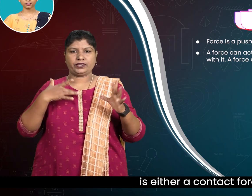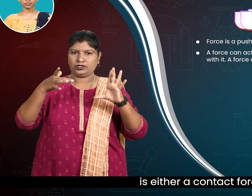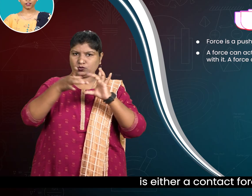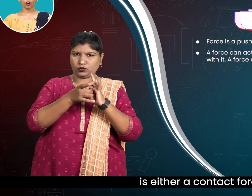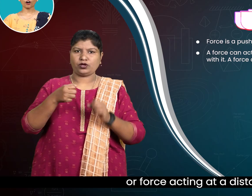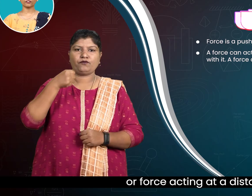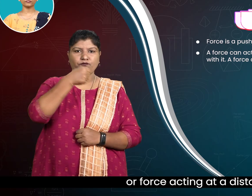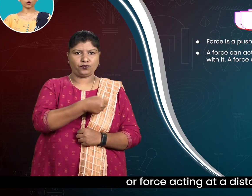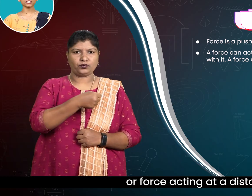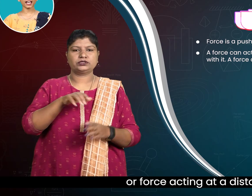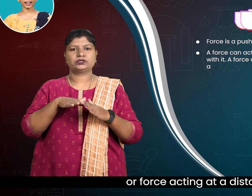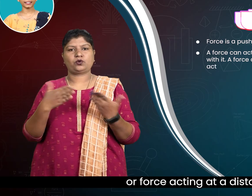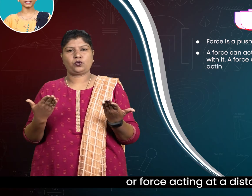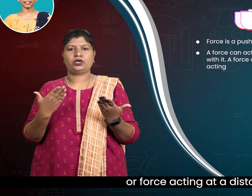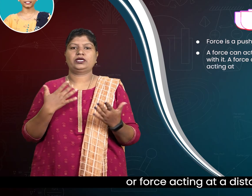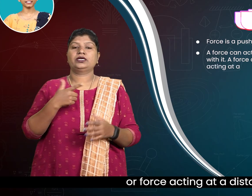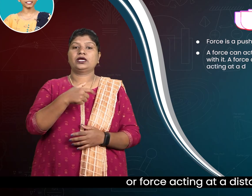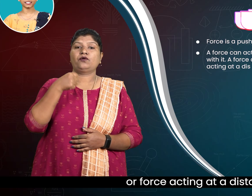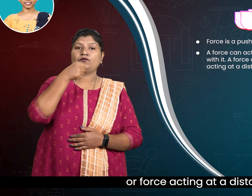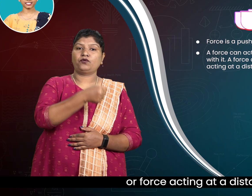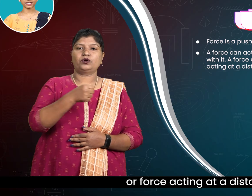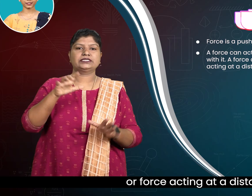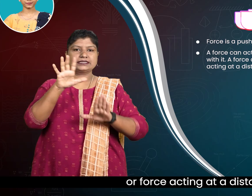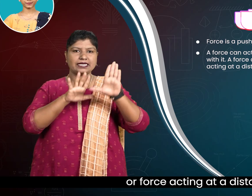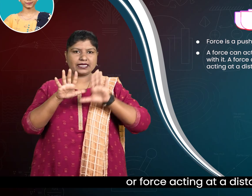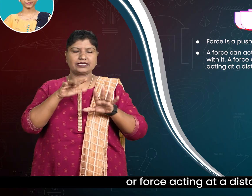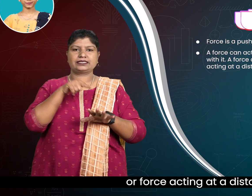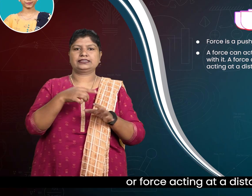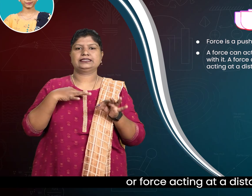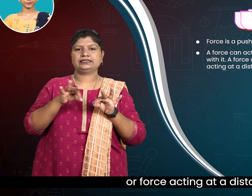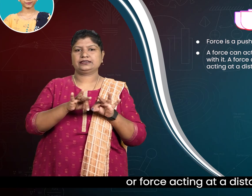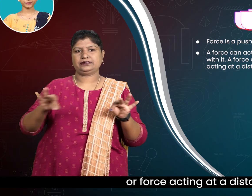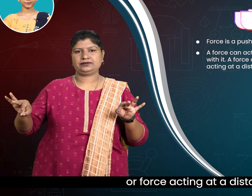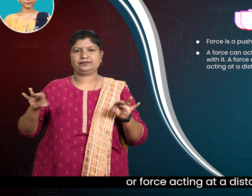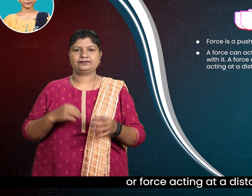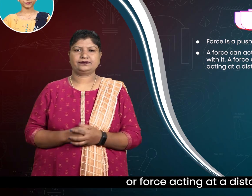force or force acting at a distance.